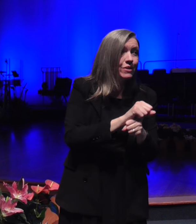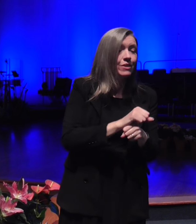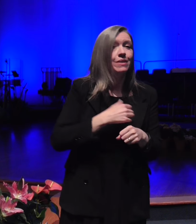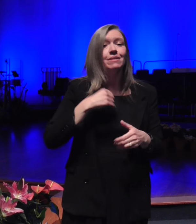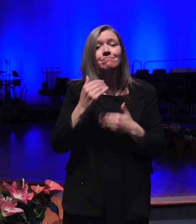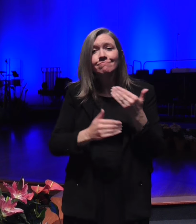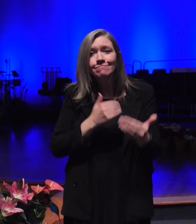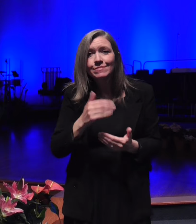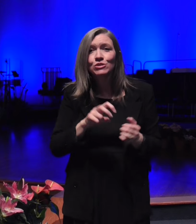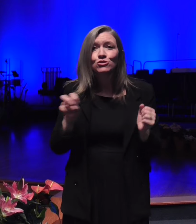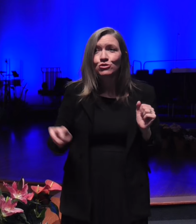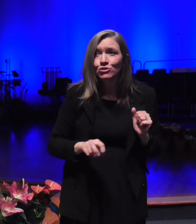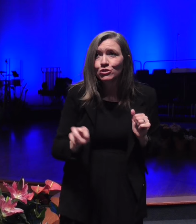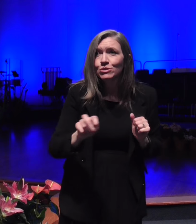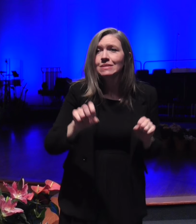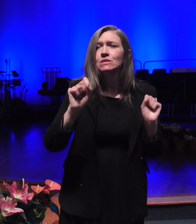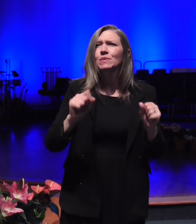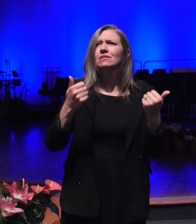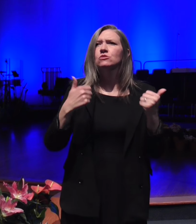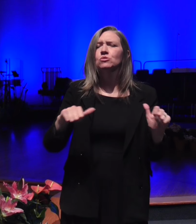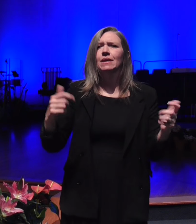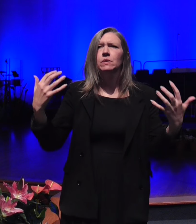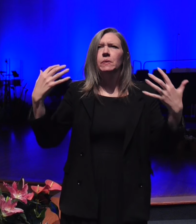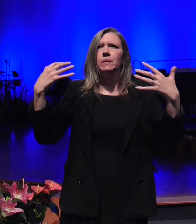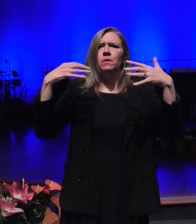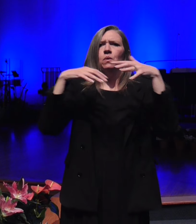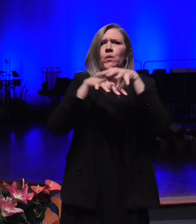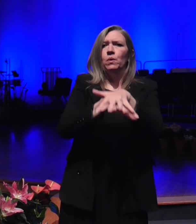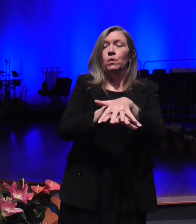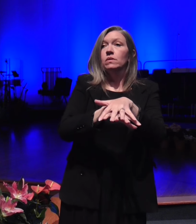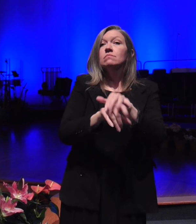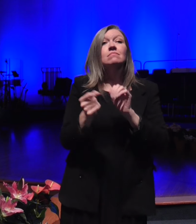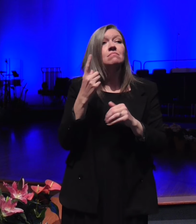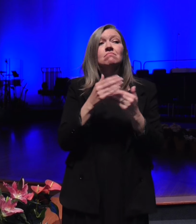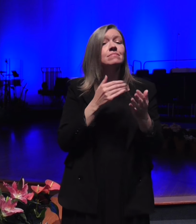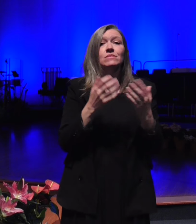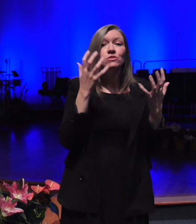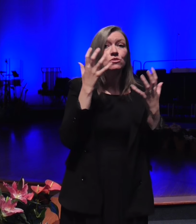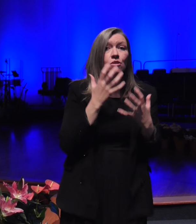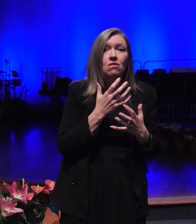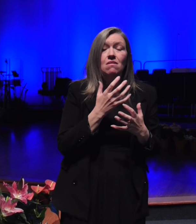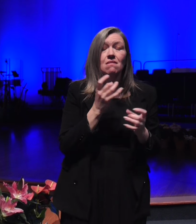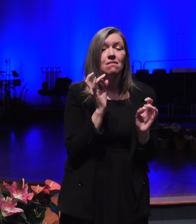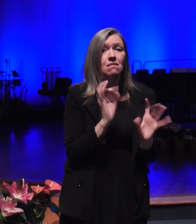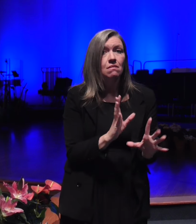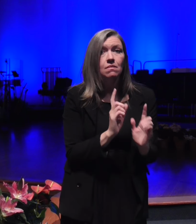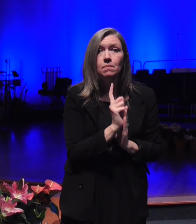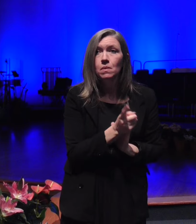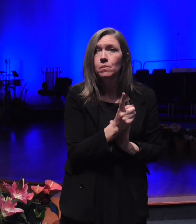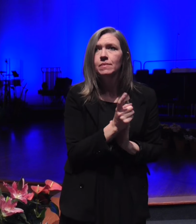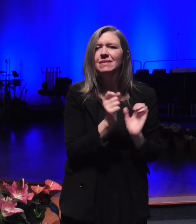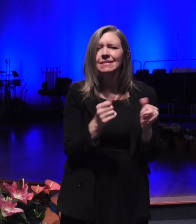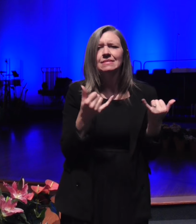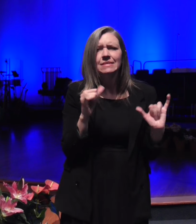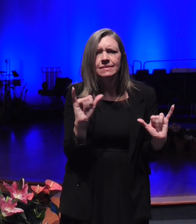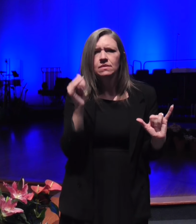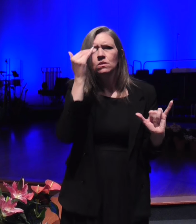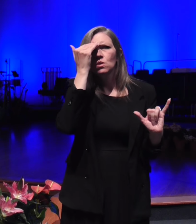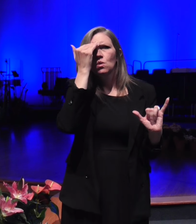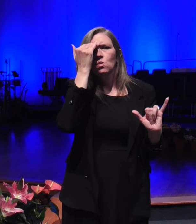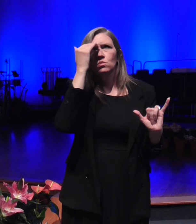journeys, we can begin to bring those lights together, that even in our darkest moments, we know that there is